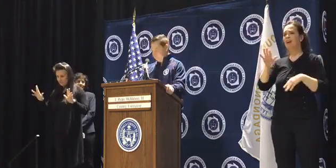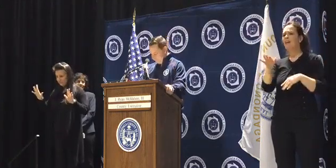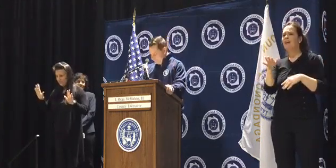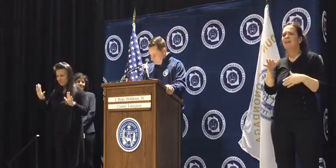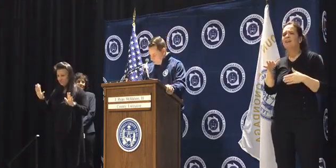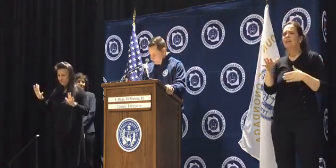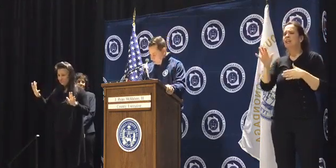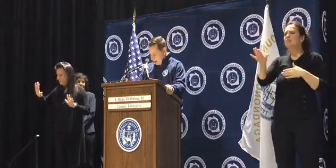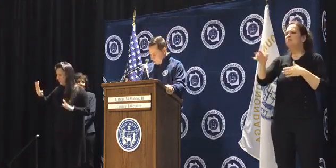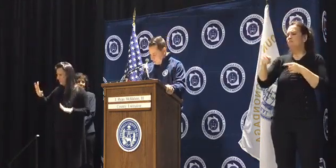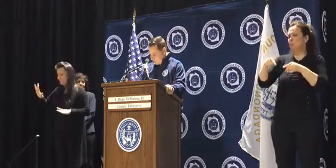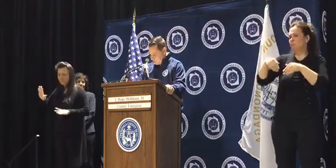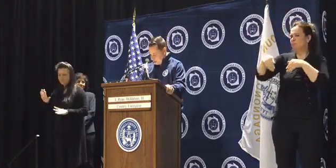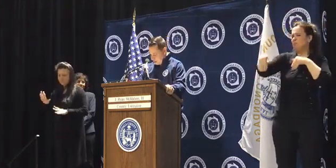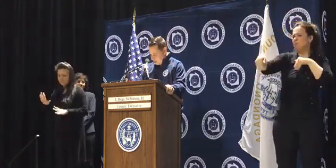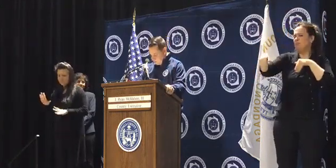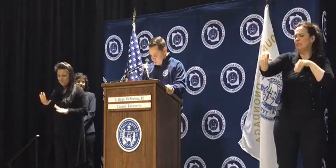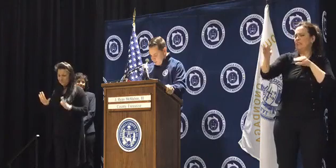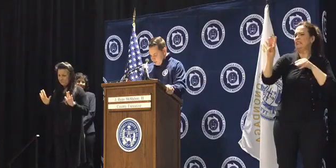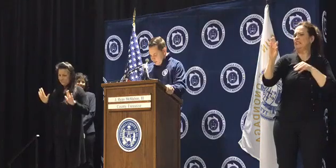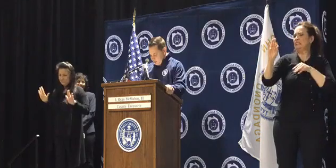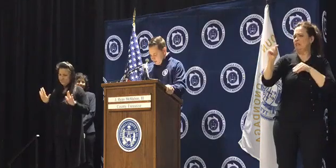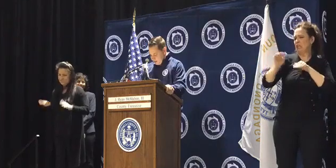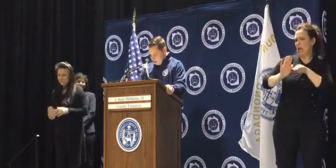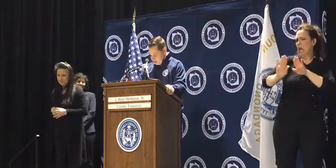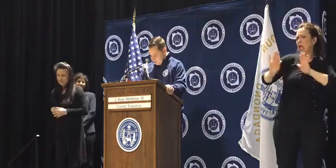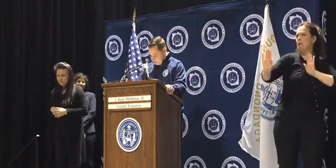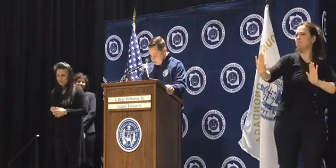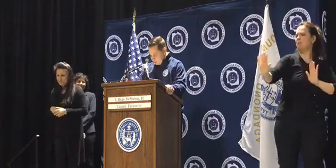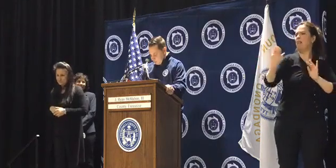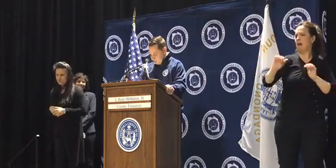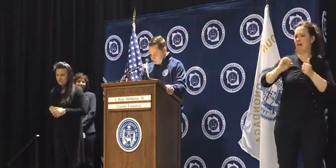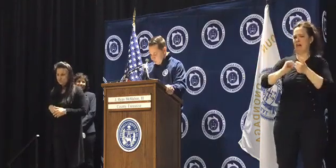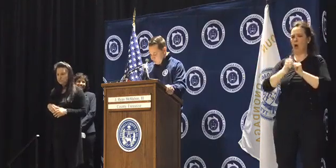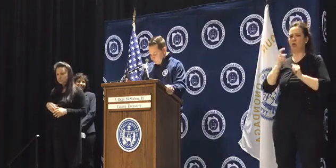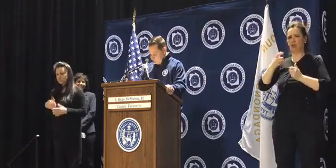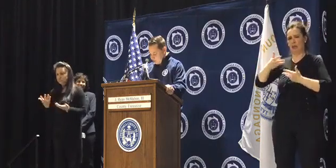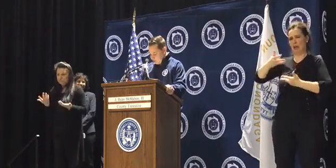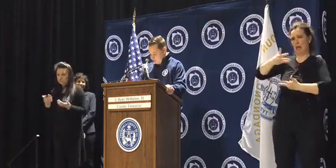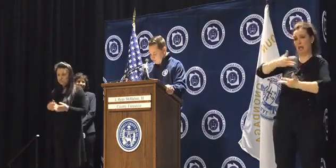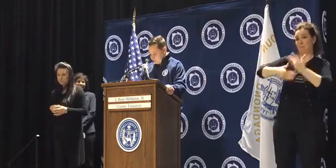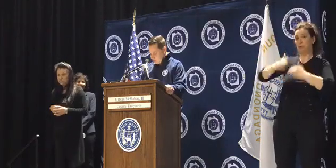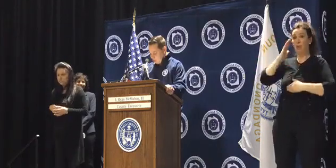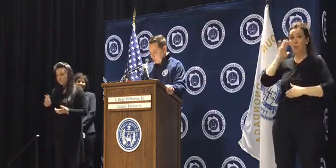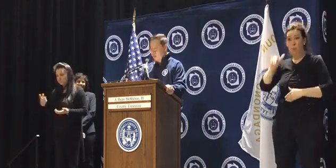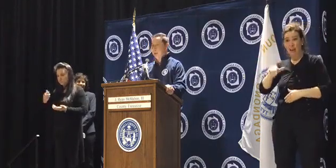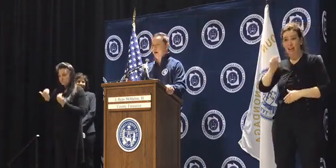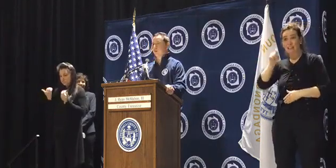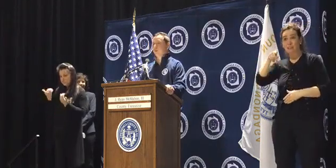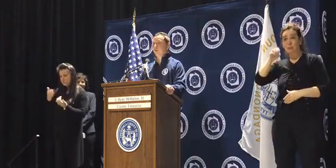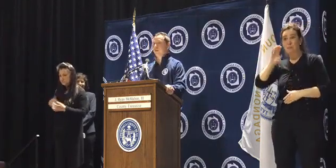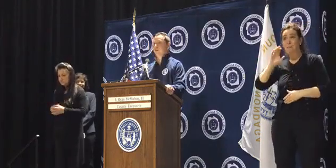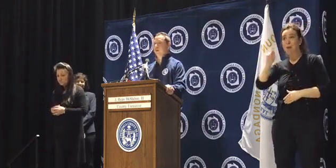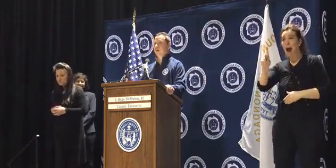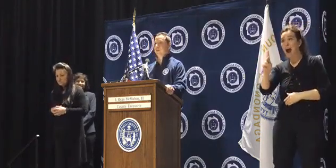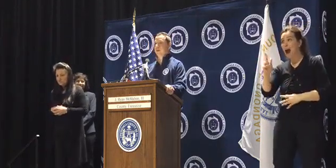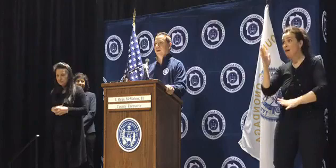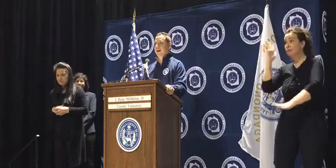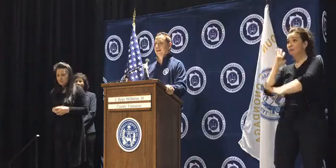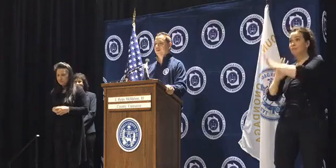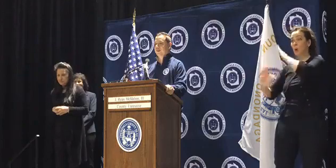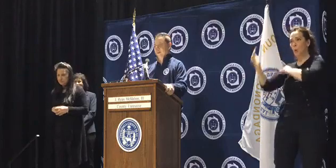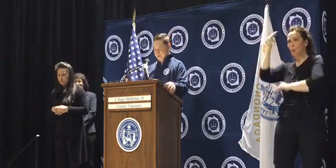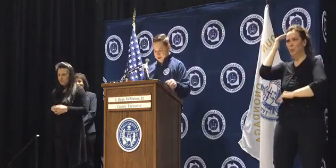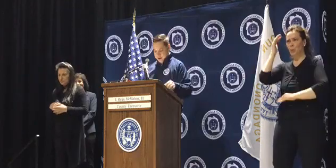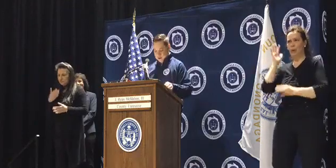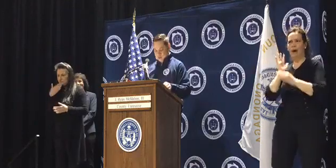away. Spock was a visionary. We need to learn from the life of the Vulcan, live long and prosper. So that was a great email I